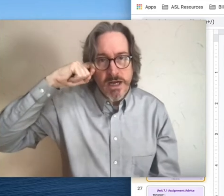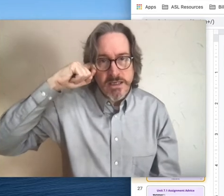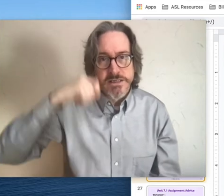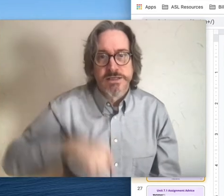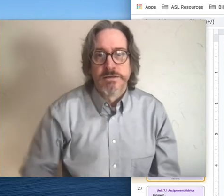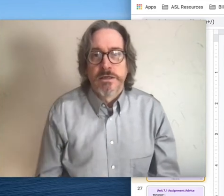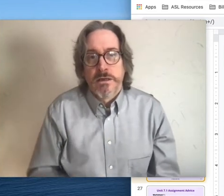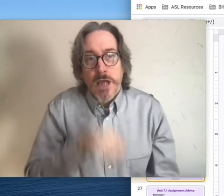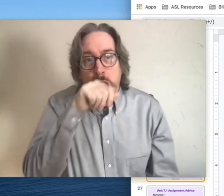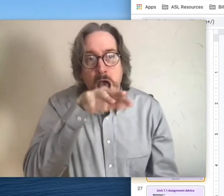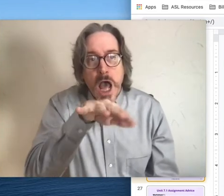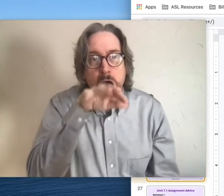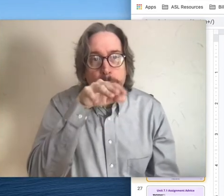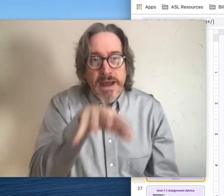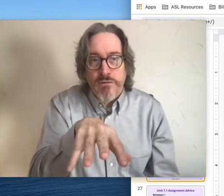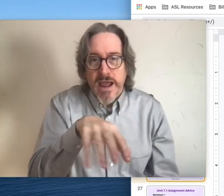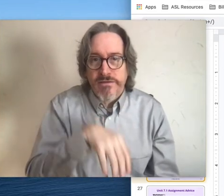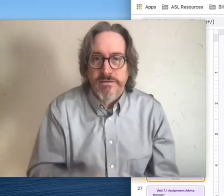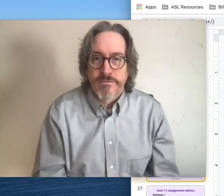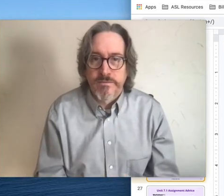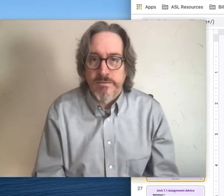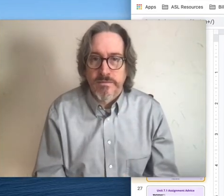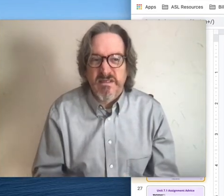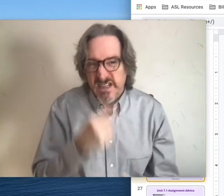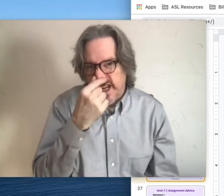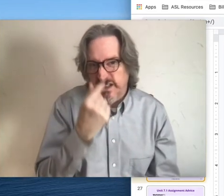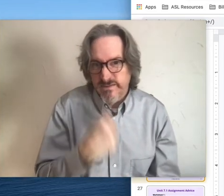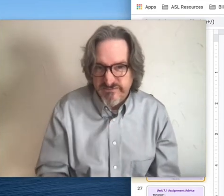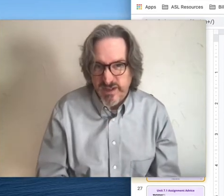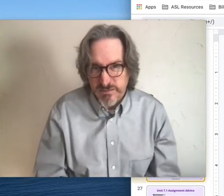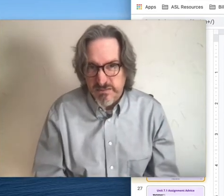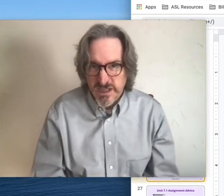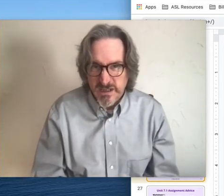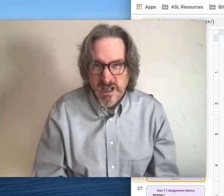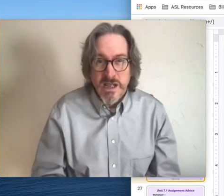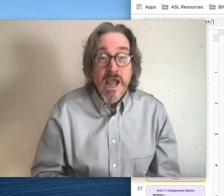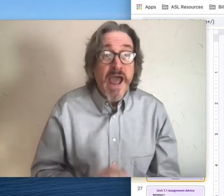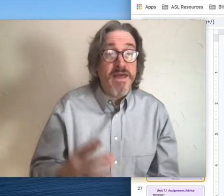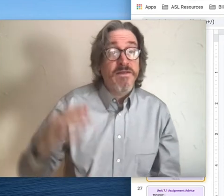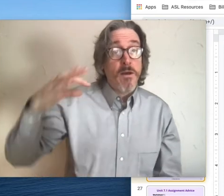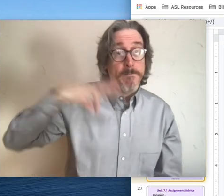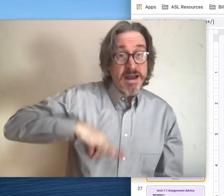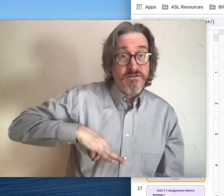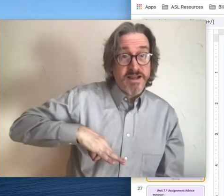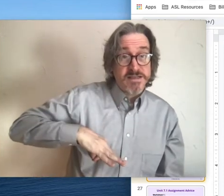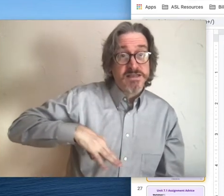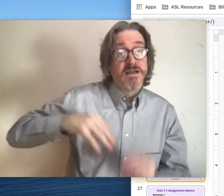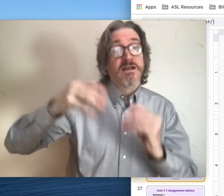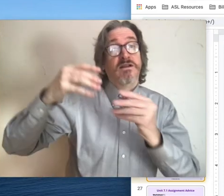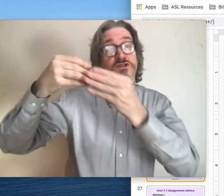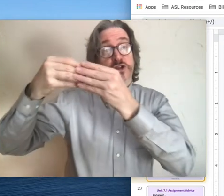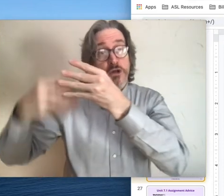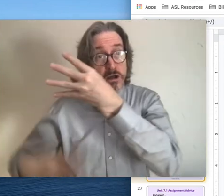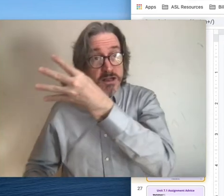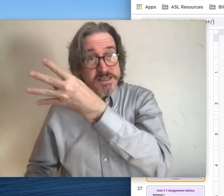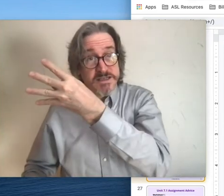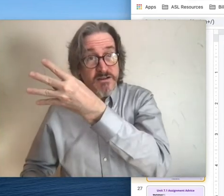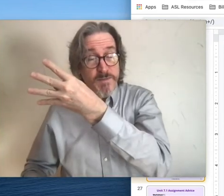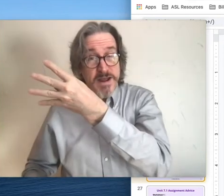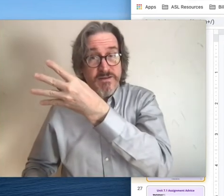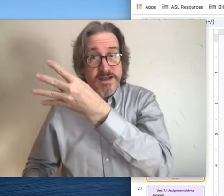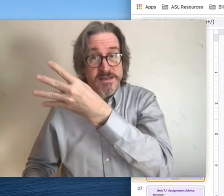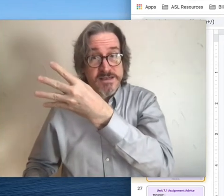Then onions, bad breath, stinks. Blah, blah, blah. And then benefits, there's a long